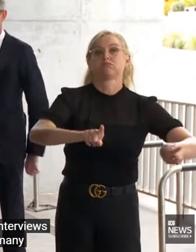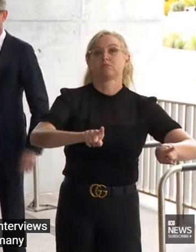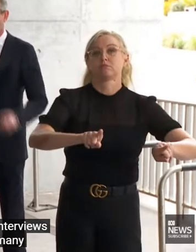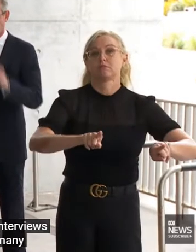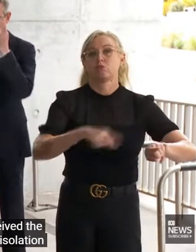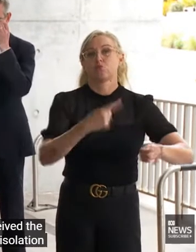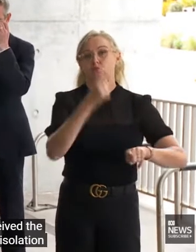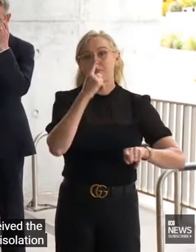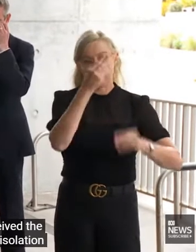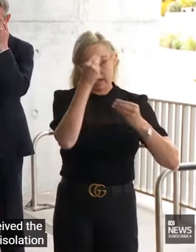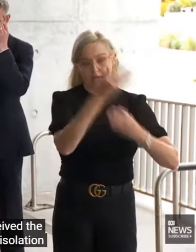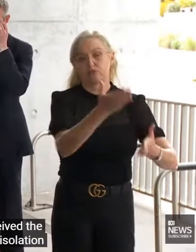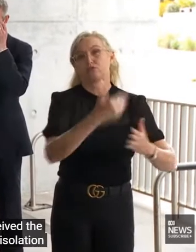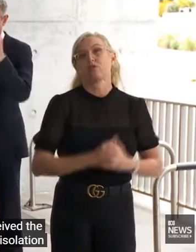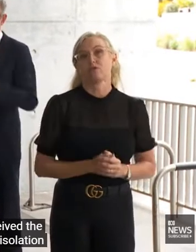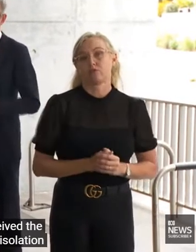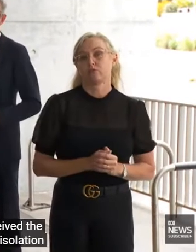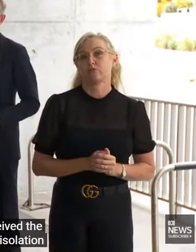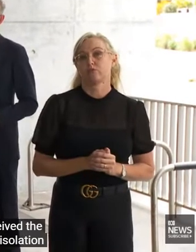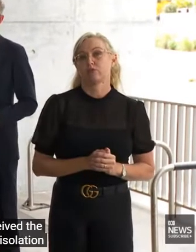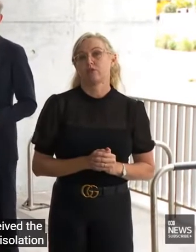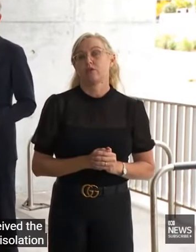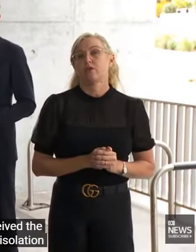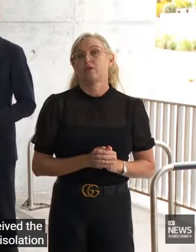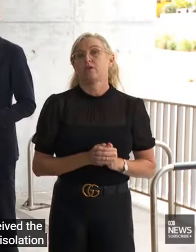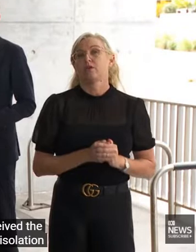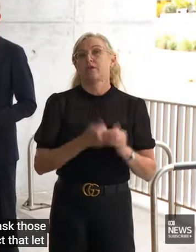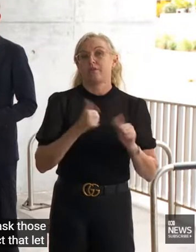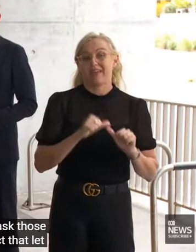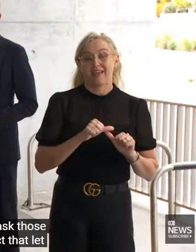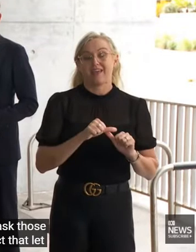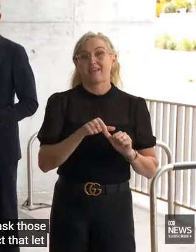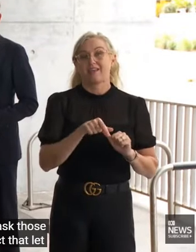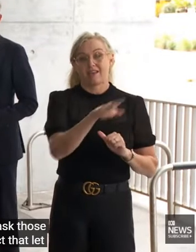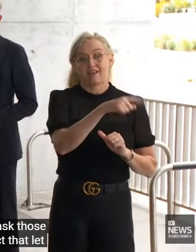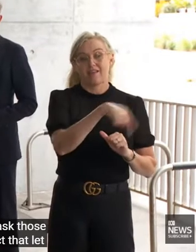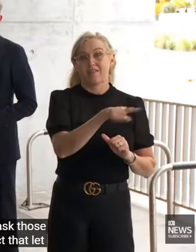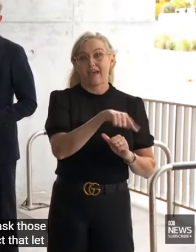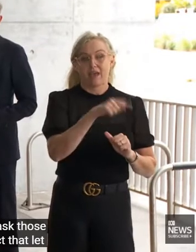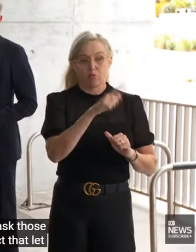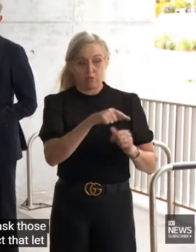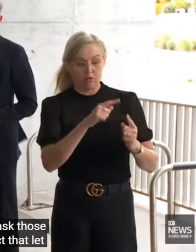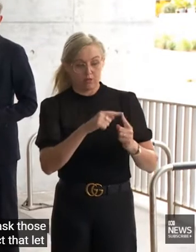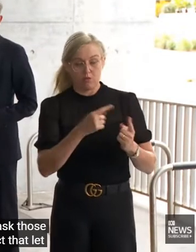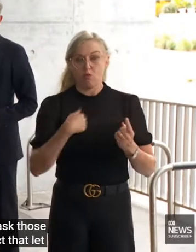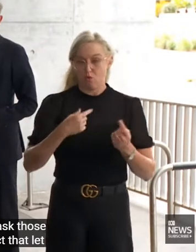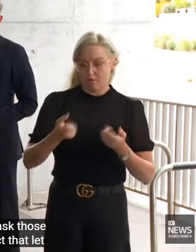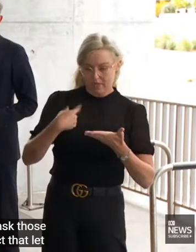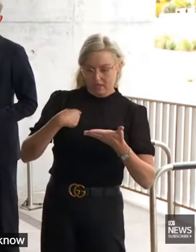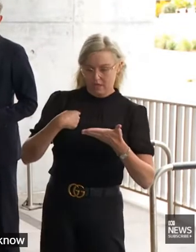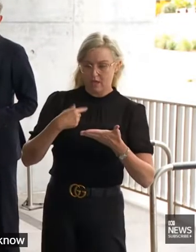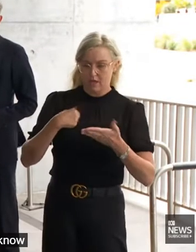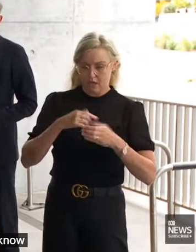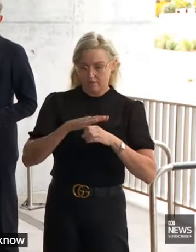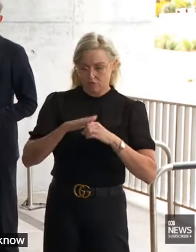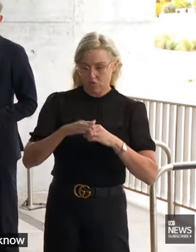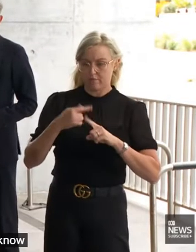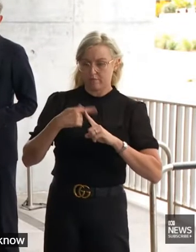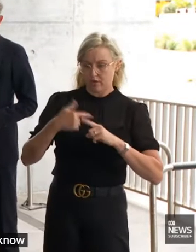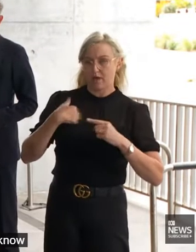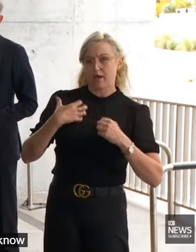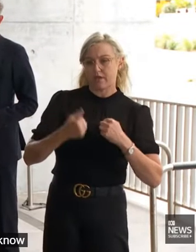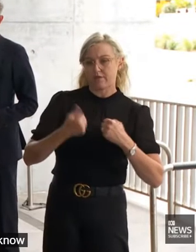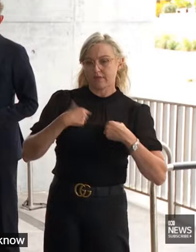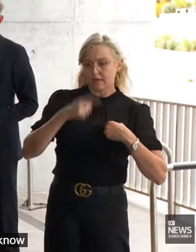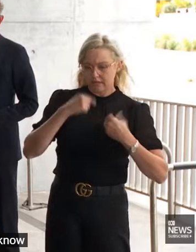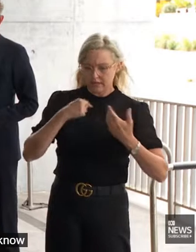the isolation information, and we ask those individuals to contact, let their household know that they're positive, and to also let